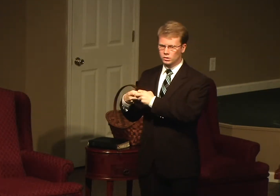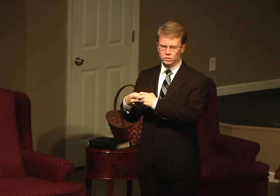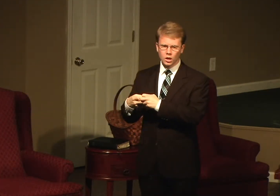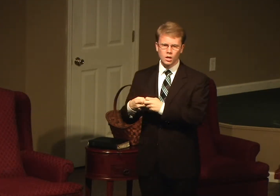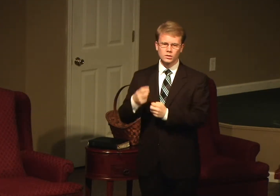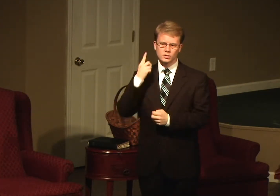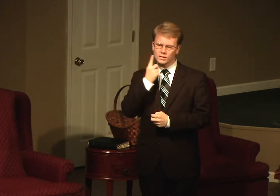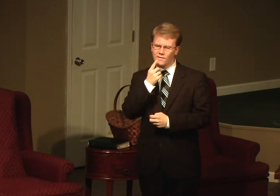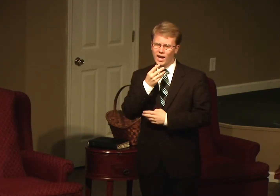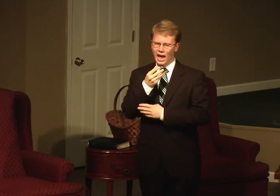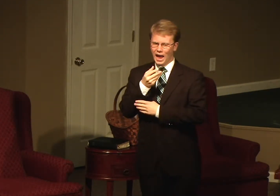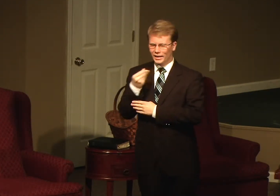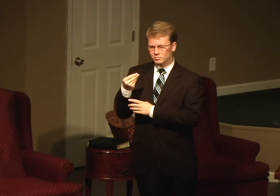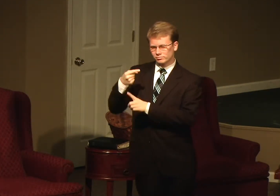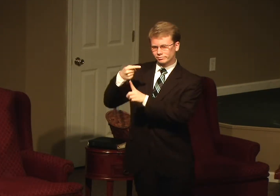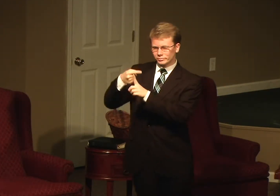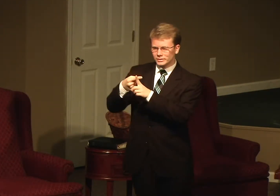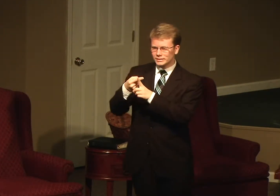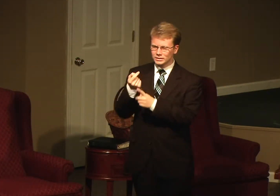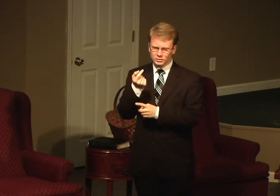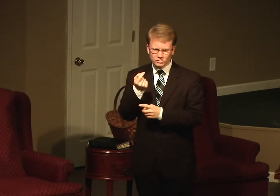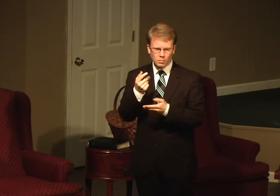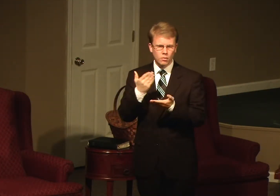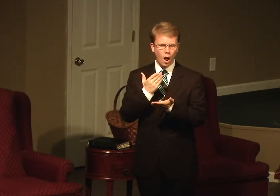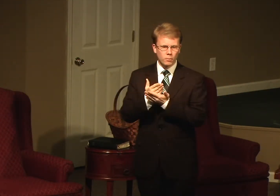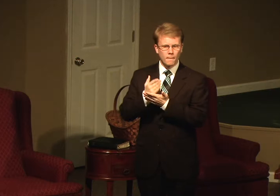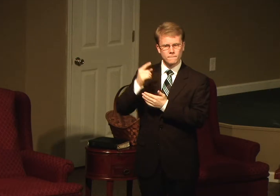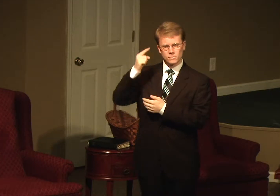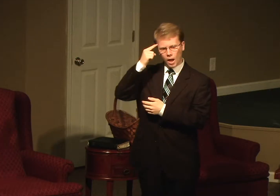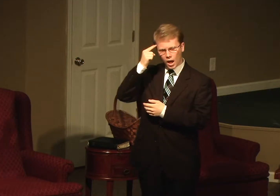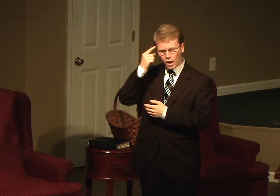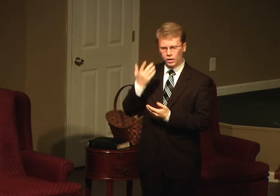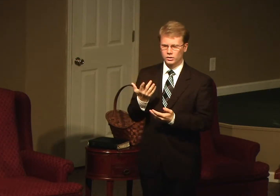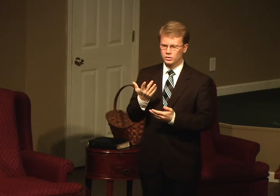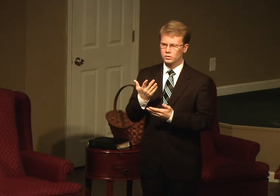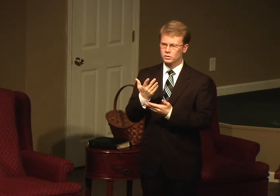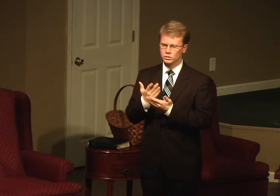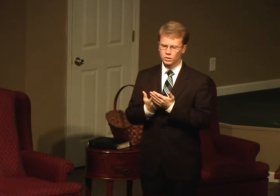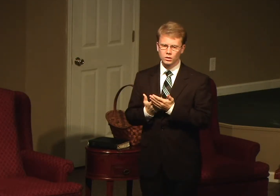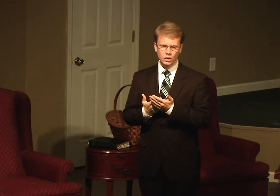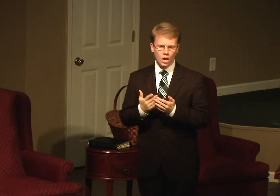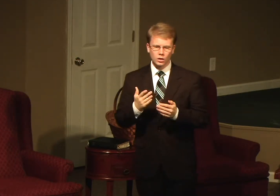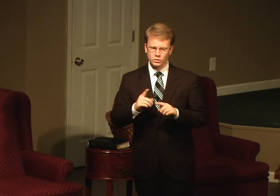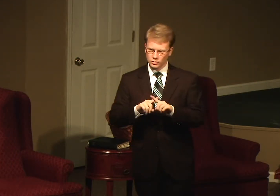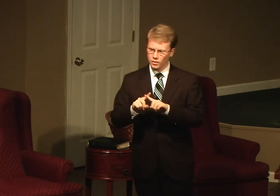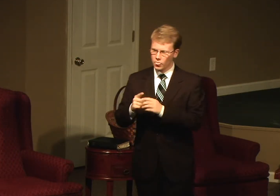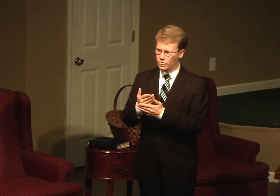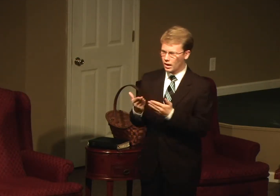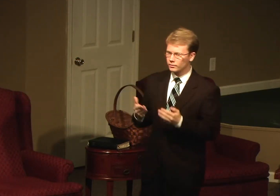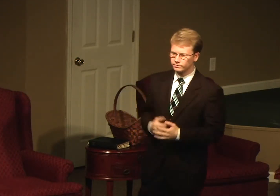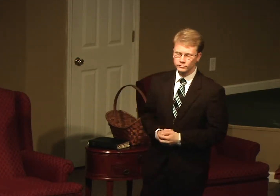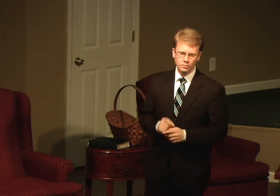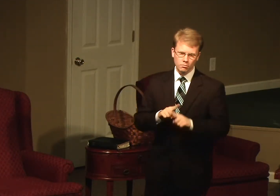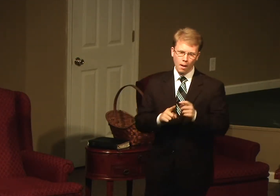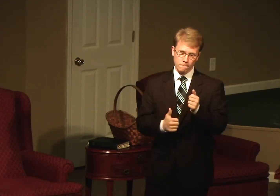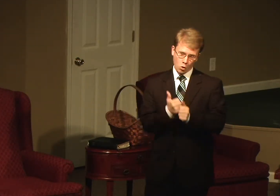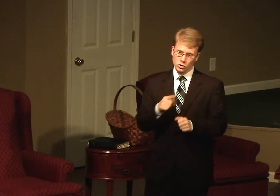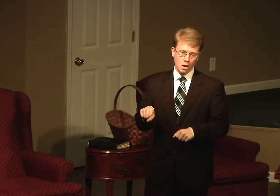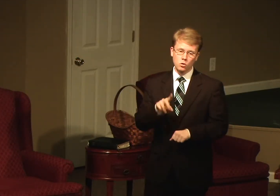And then they have some other issues, of course. Sometimes they're called deaf plus individuals. And so,